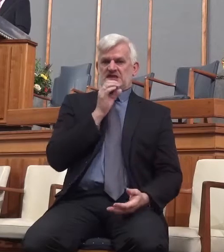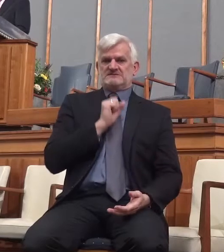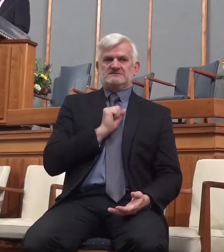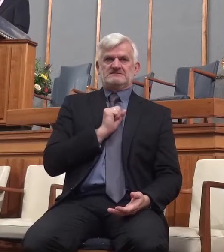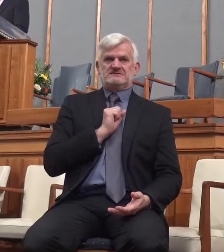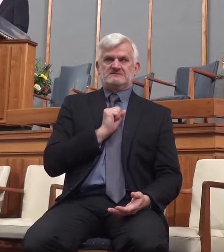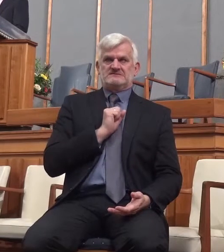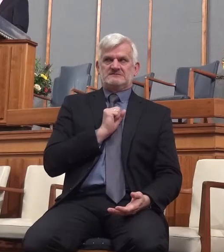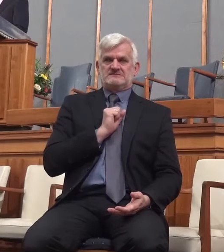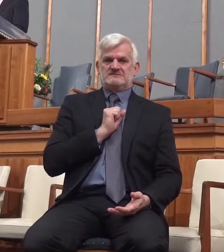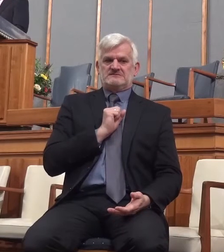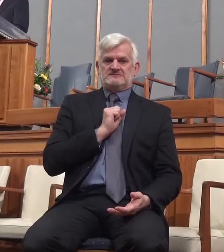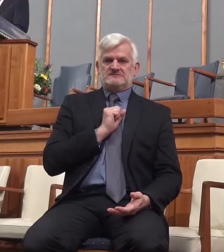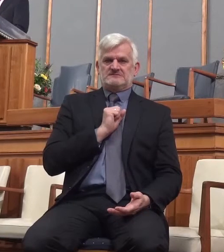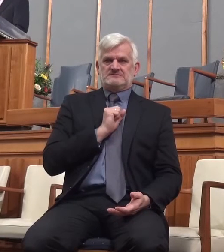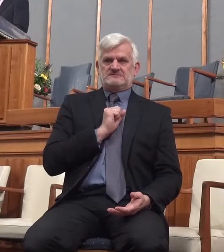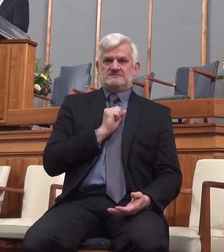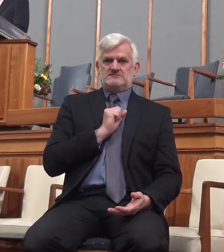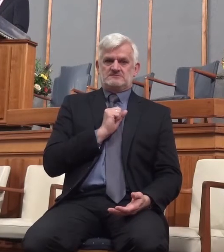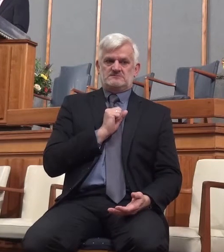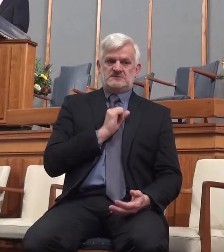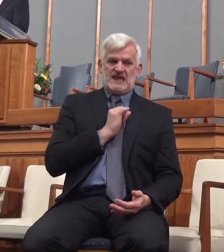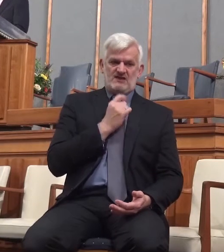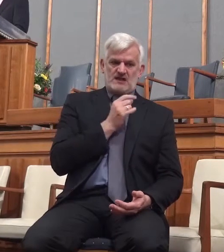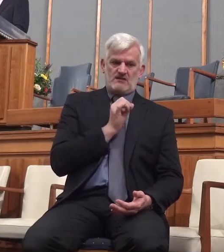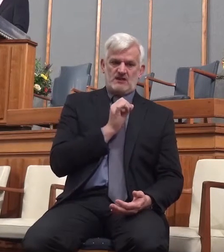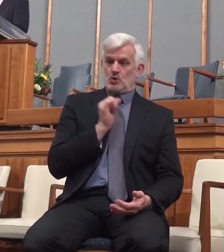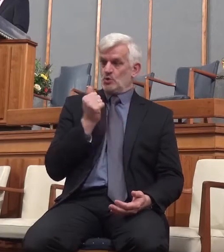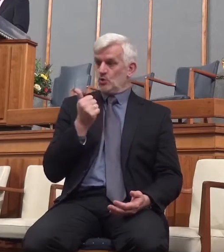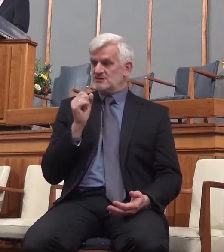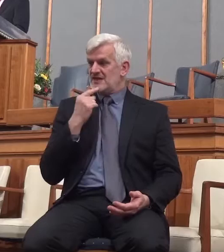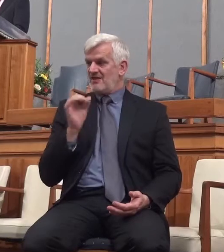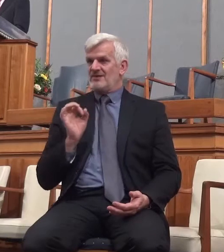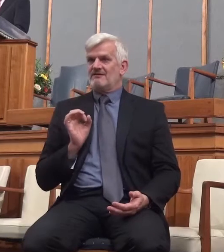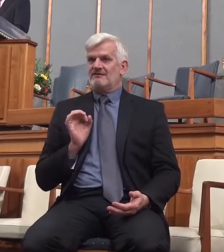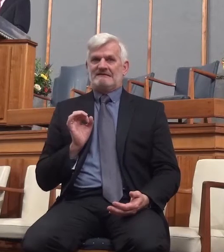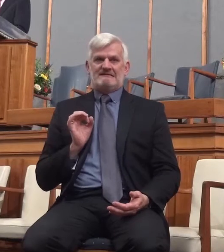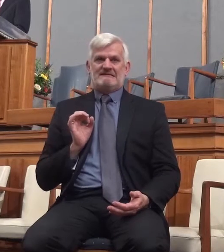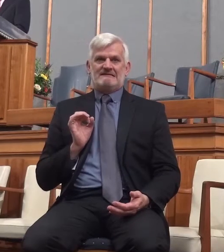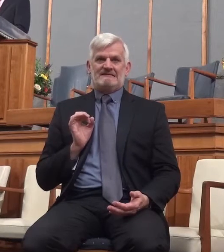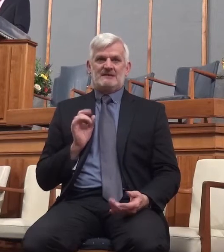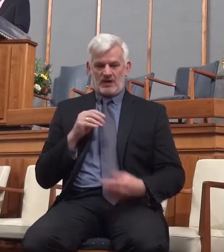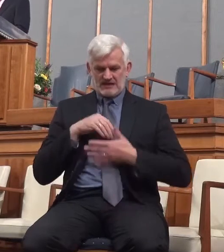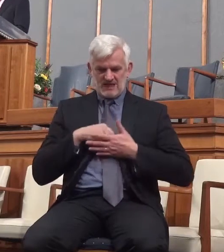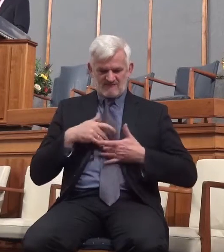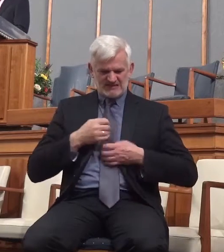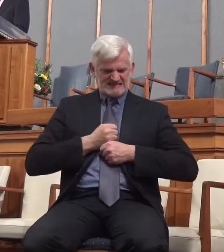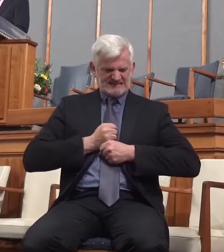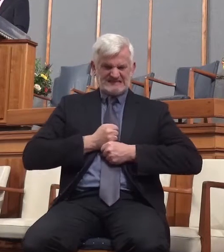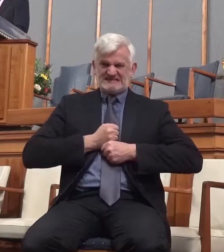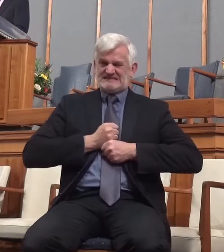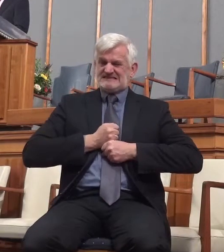I held my peace even from good, and my sorrow was stirred. My heart was